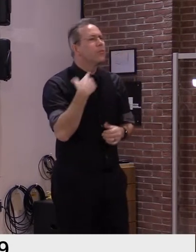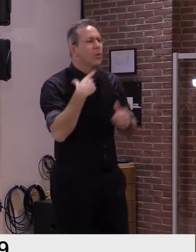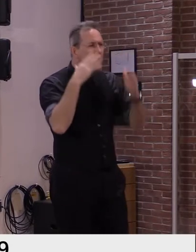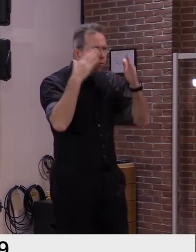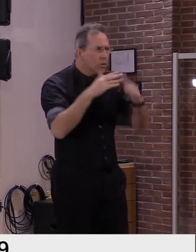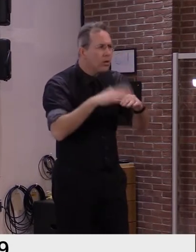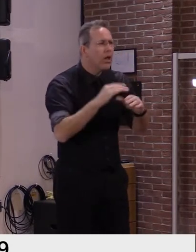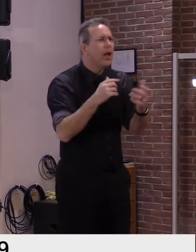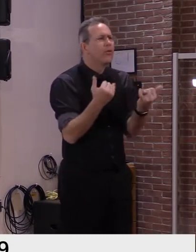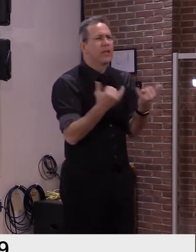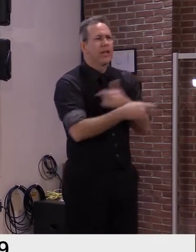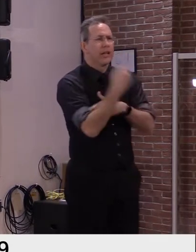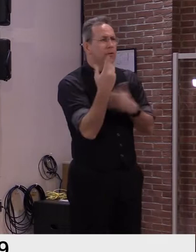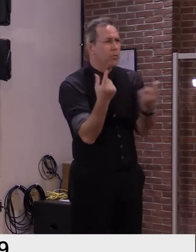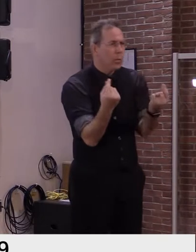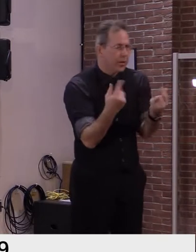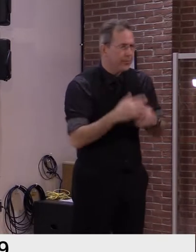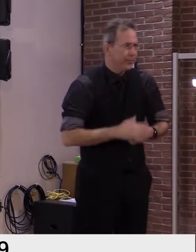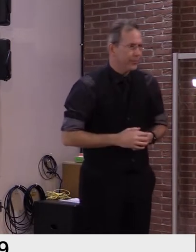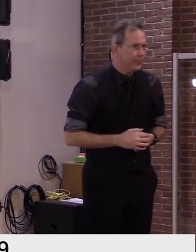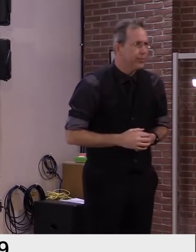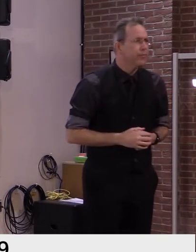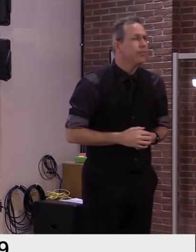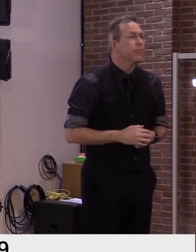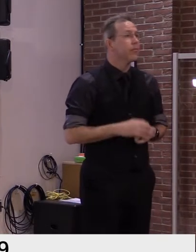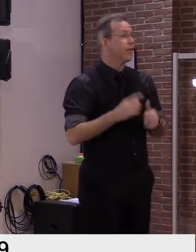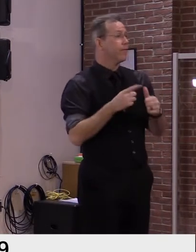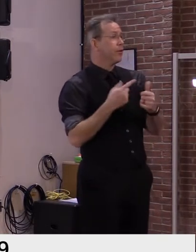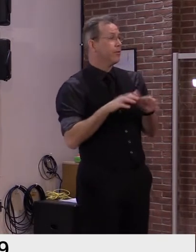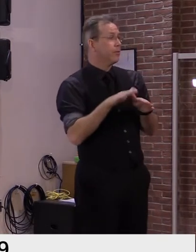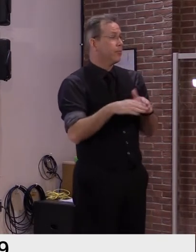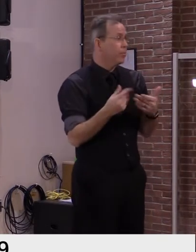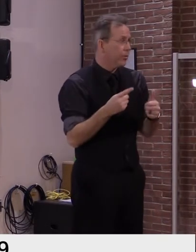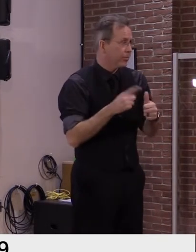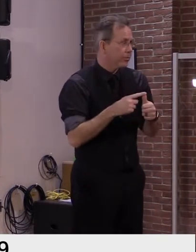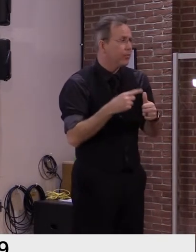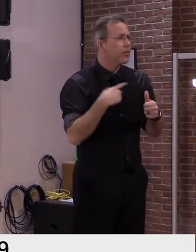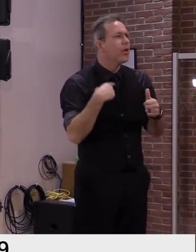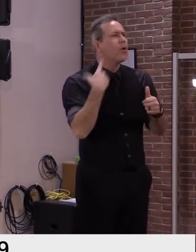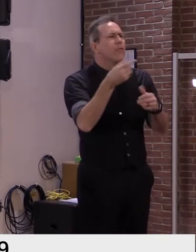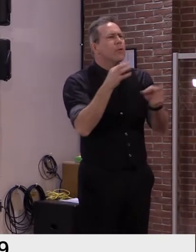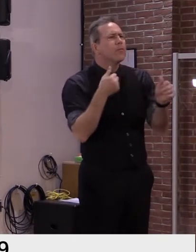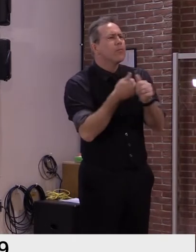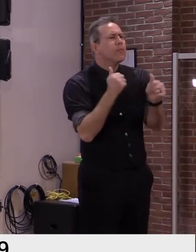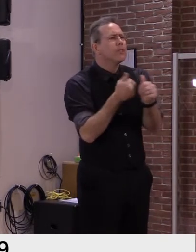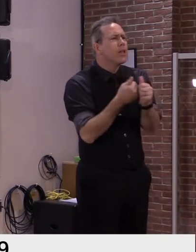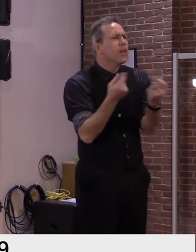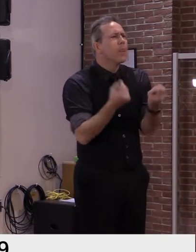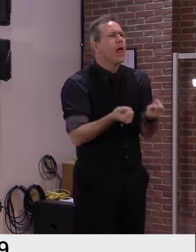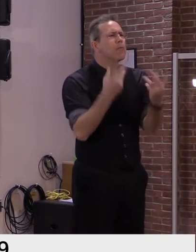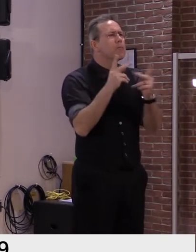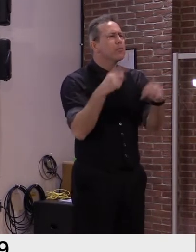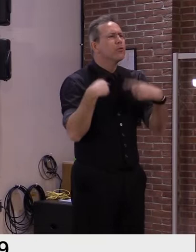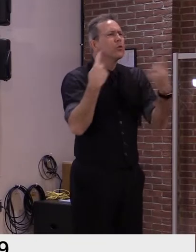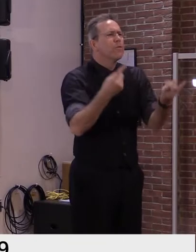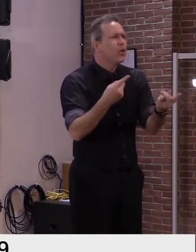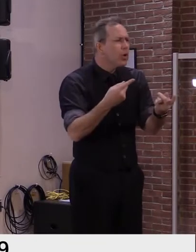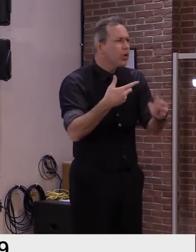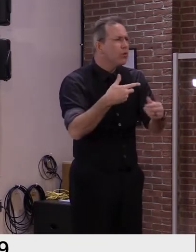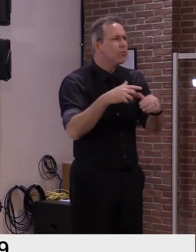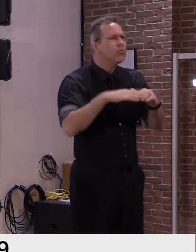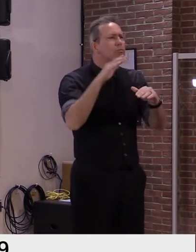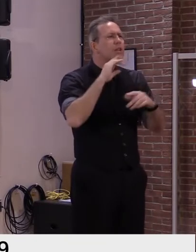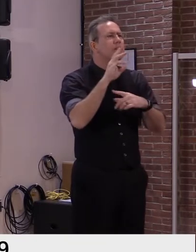we're going to talk about. First, I will provide you with an update of how many people 65 and older have made appointments.